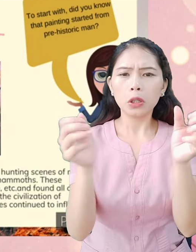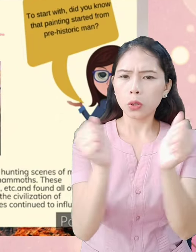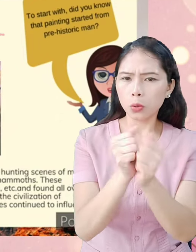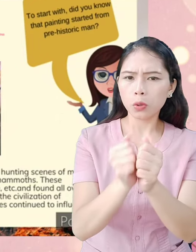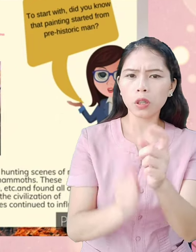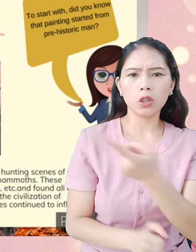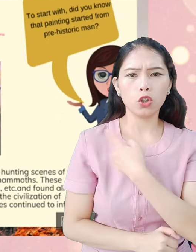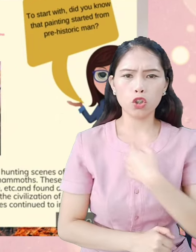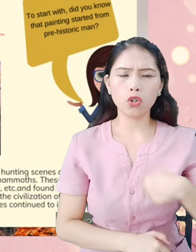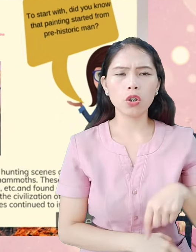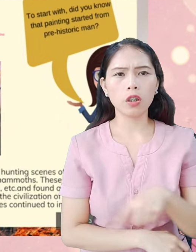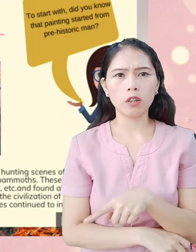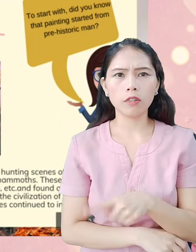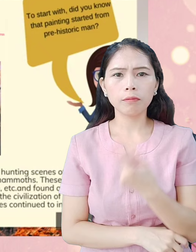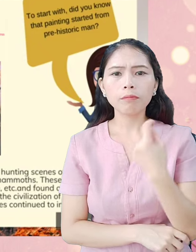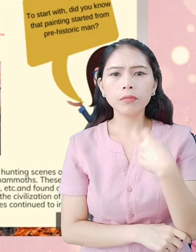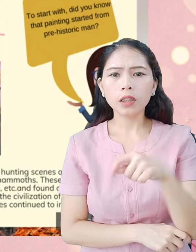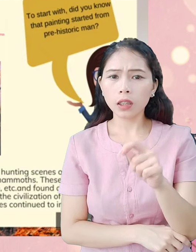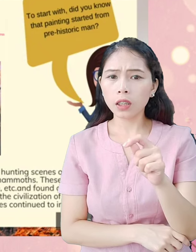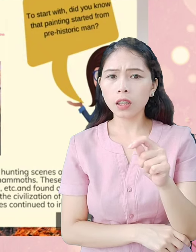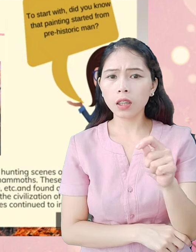including China.